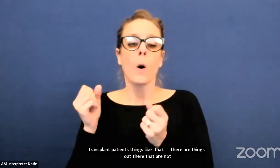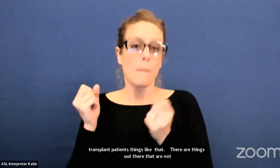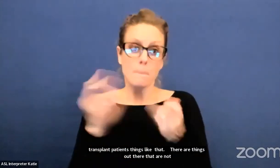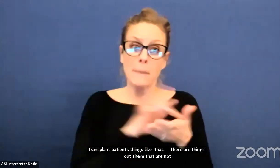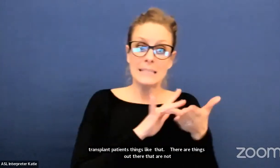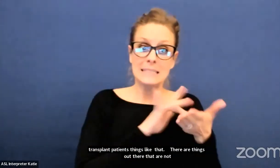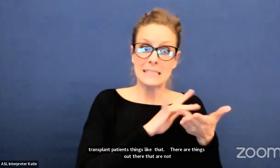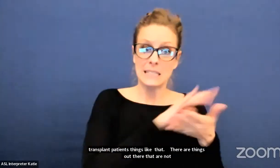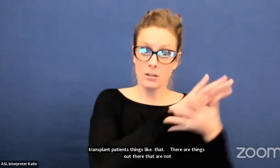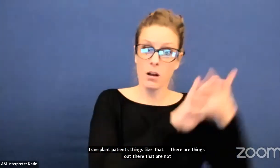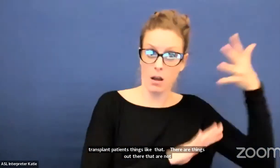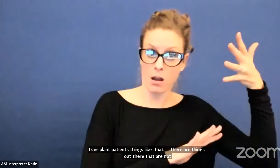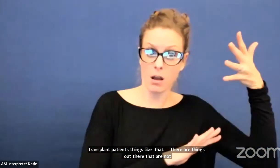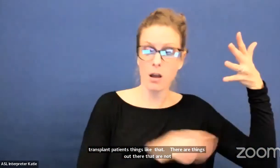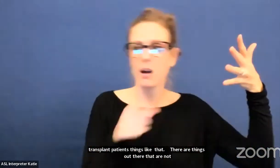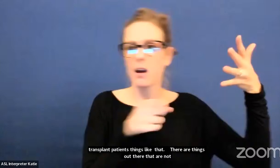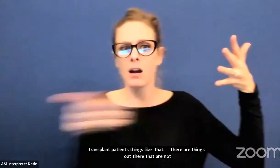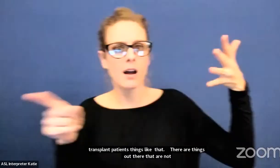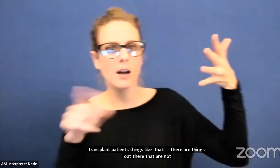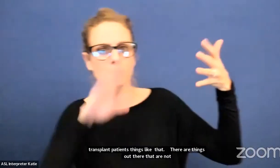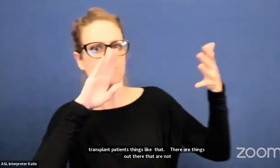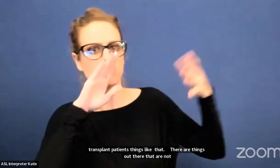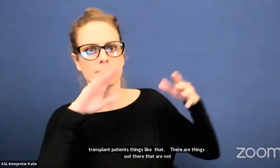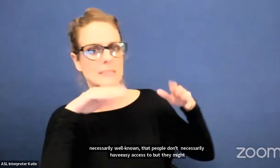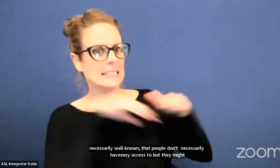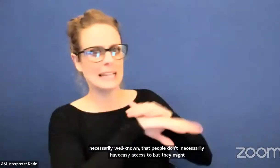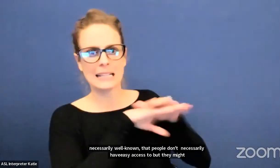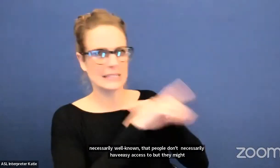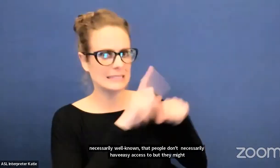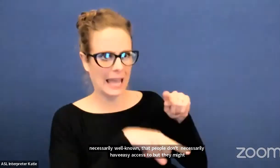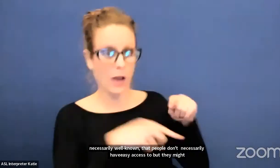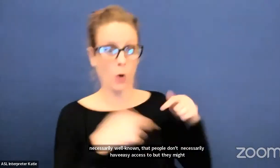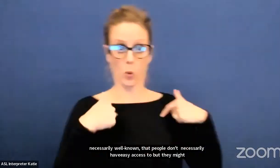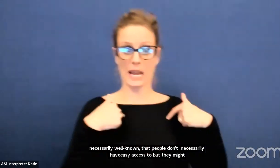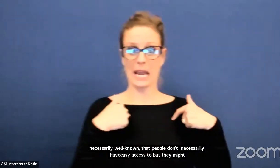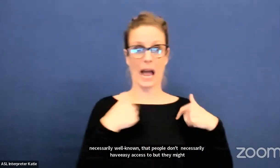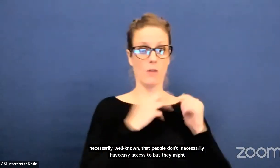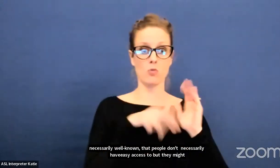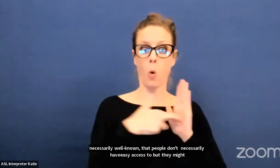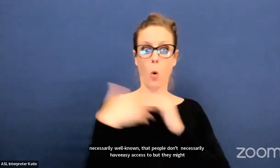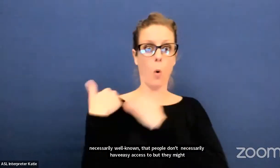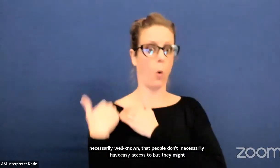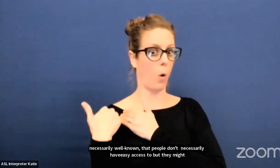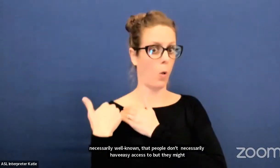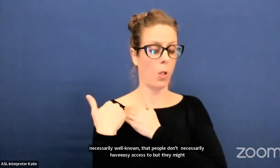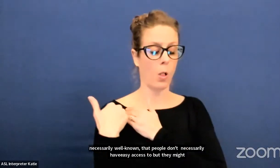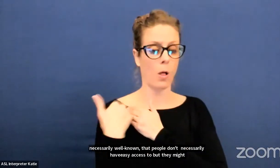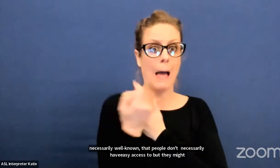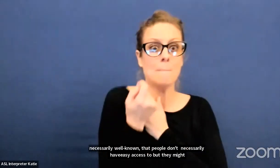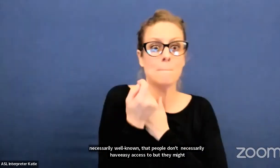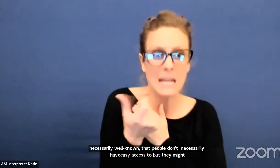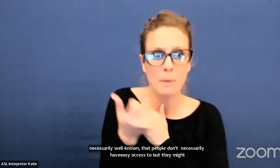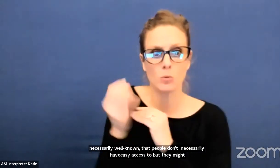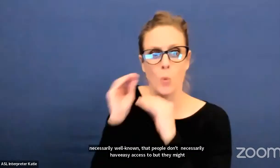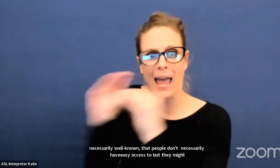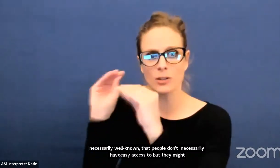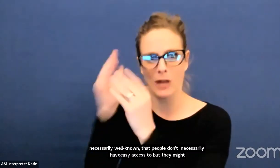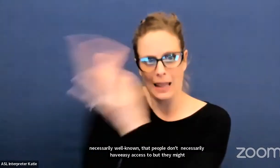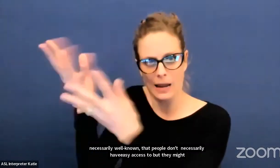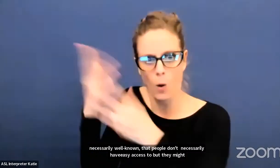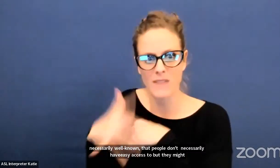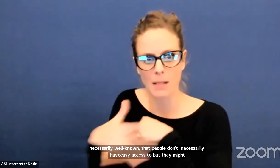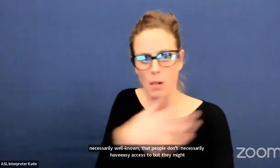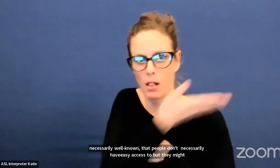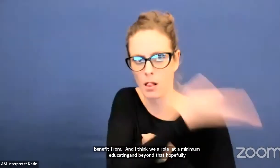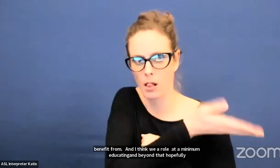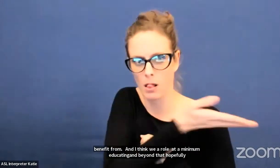but they might benefit from. And I think we have a role in, at a minimum, educating and beyond that, hopefully helping